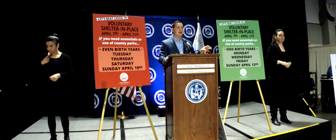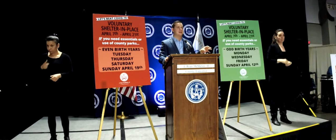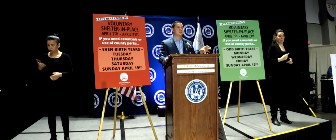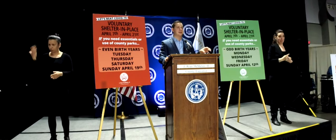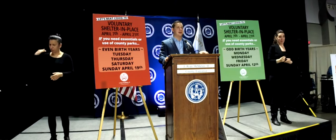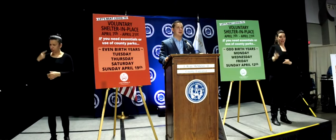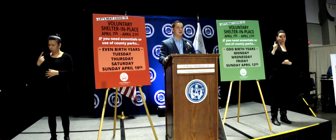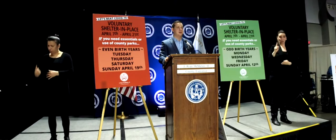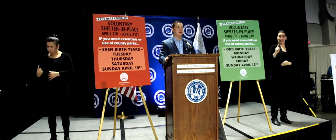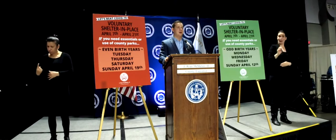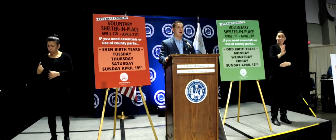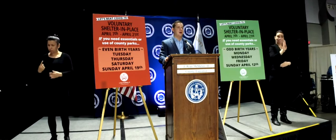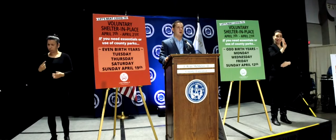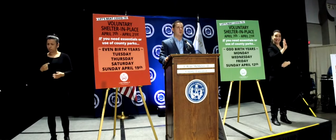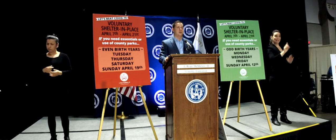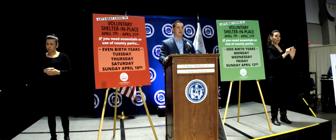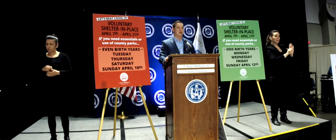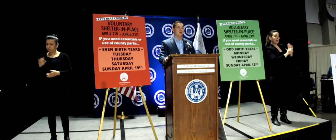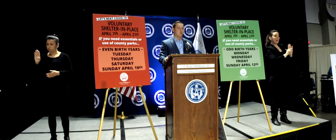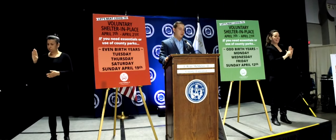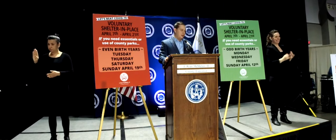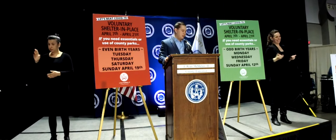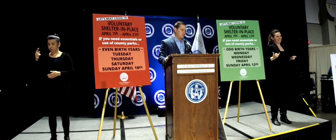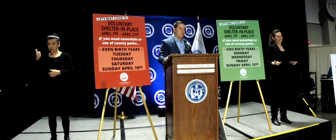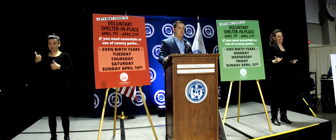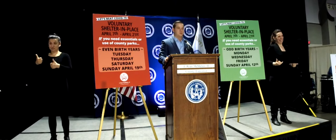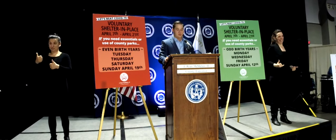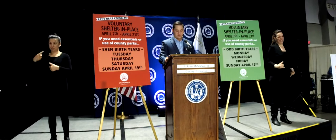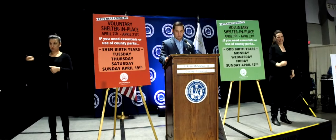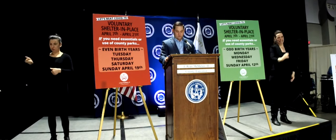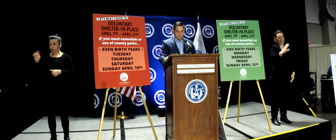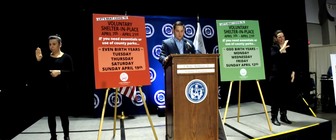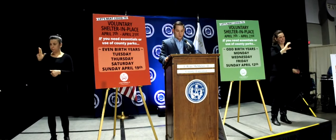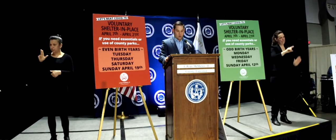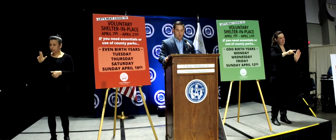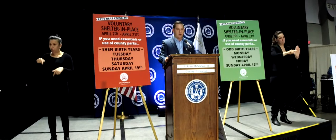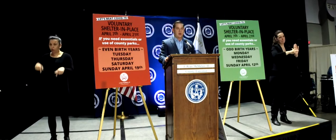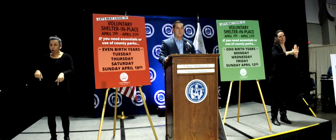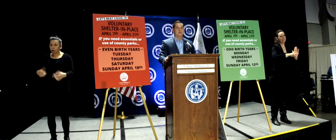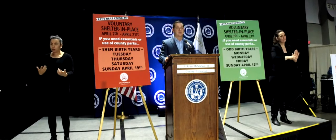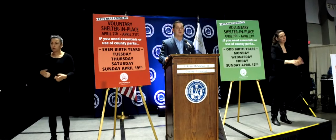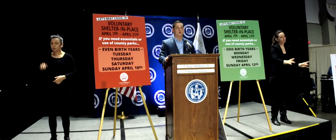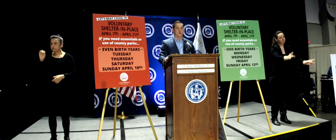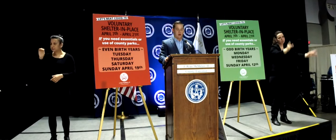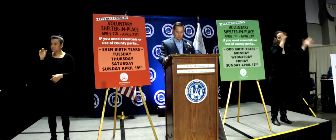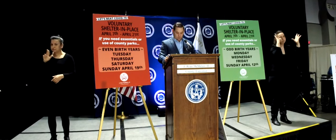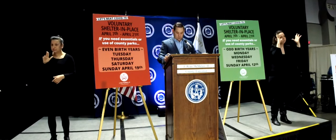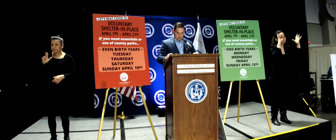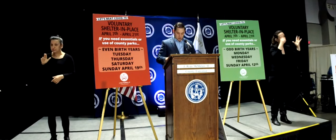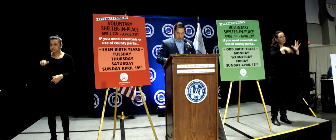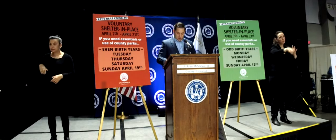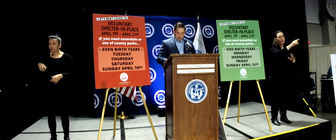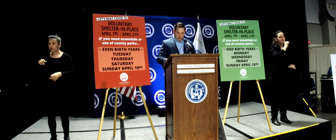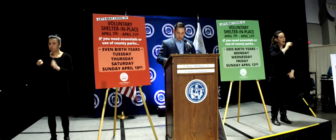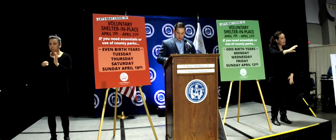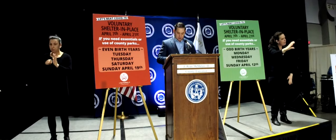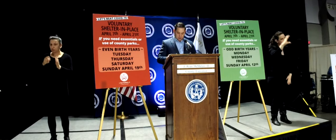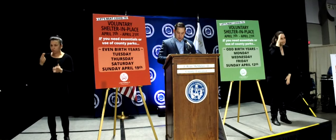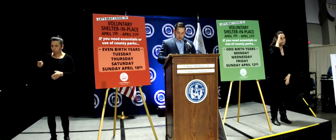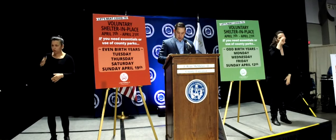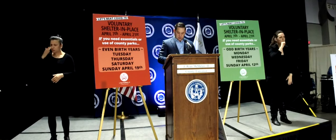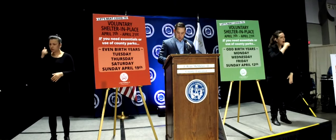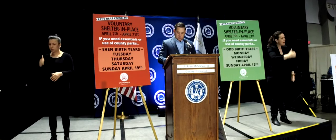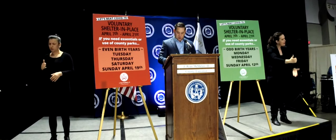C- today, a week later. We need to get to 50%. So I'm asking for your help in getting